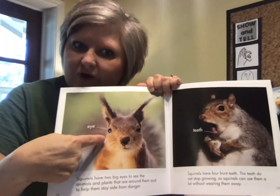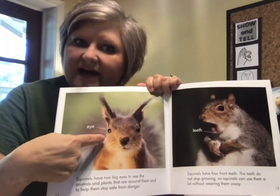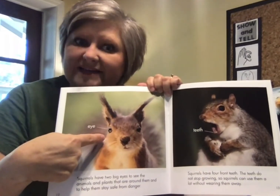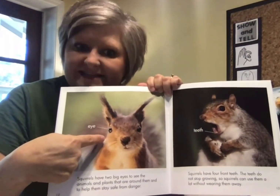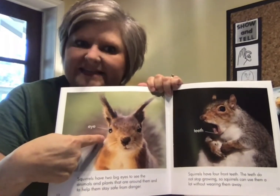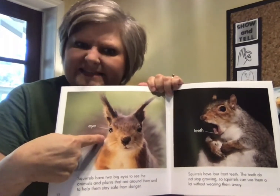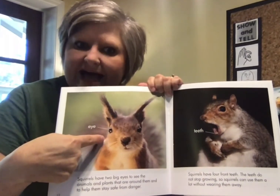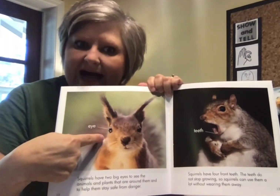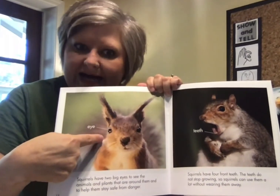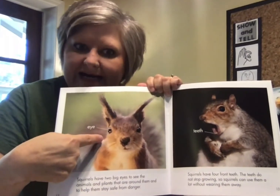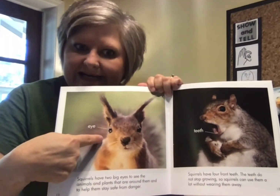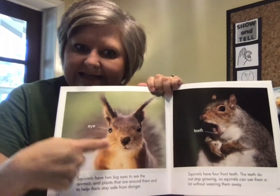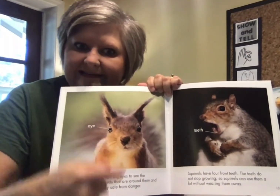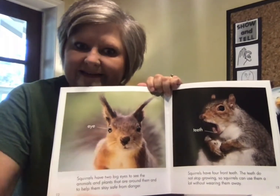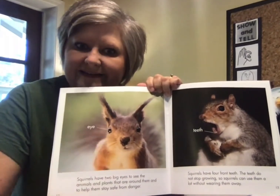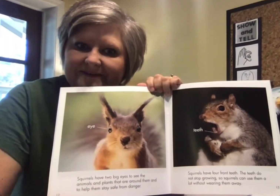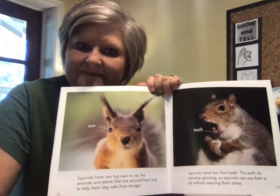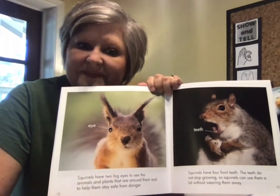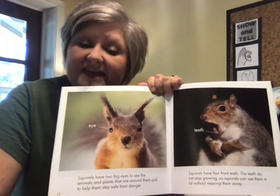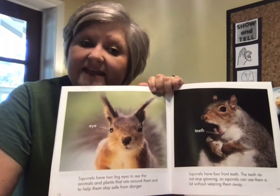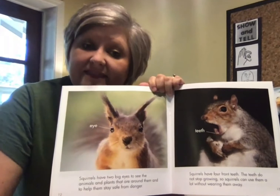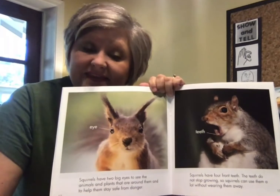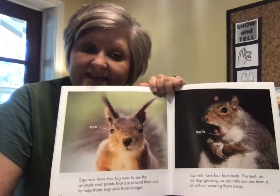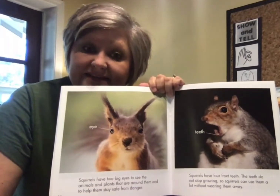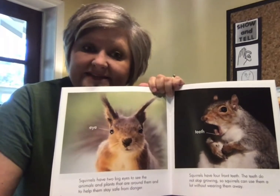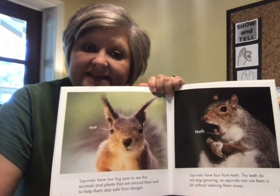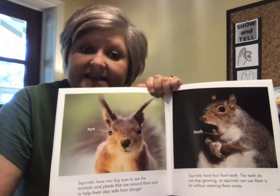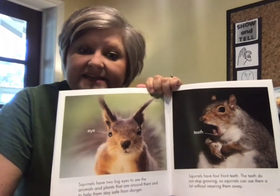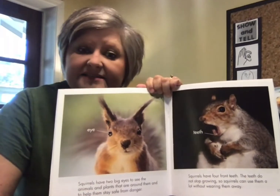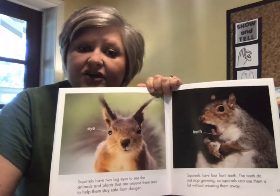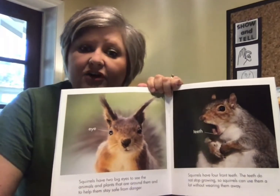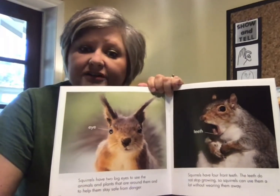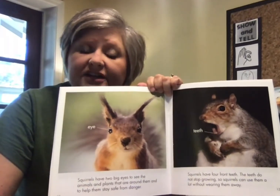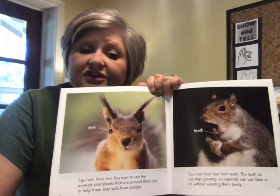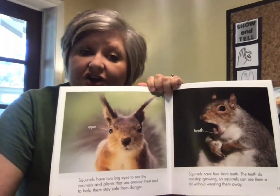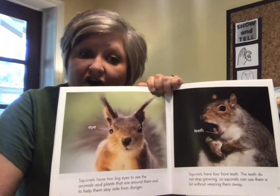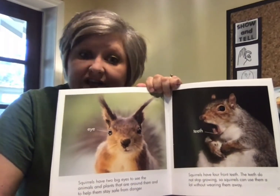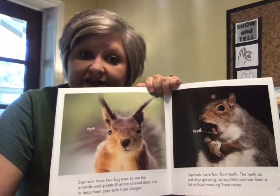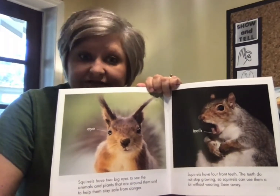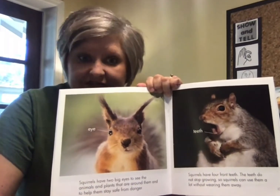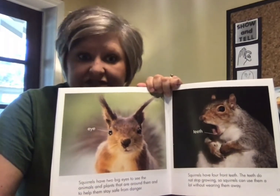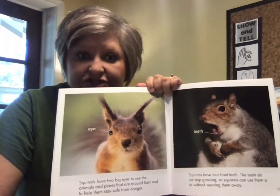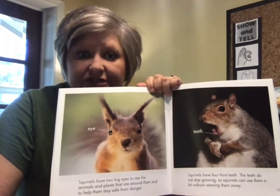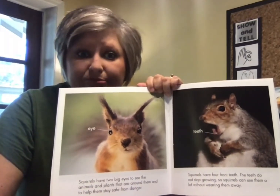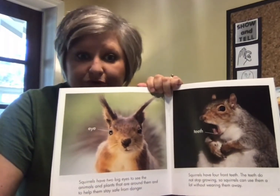right, his eye. This is called a nonfiction book.